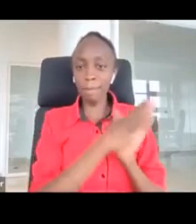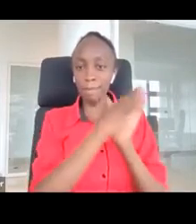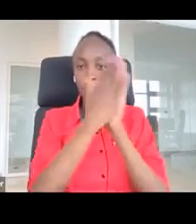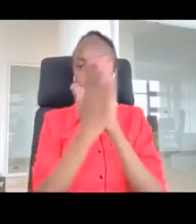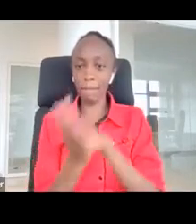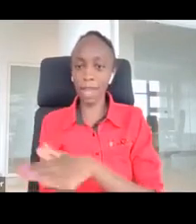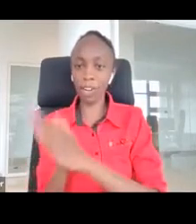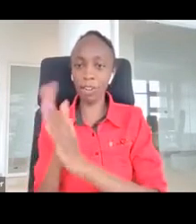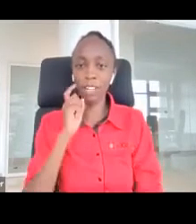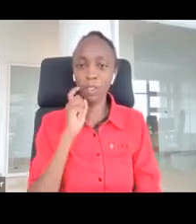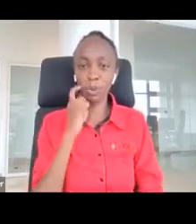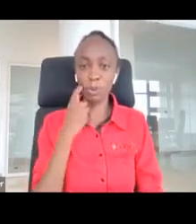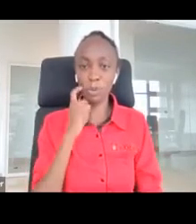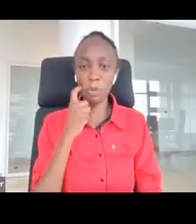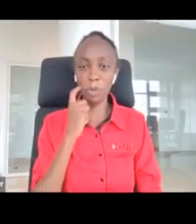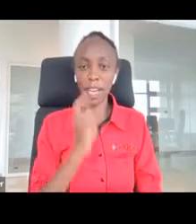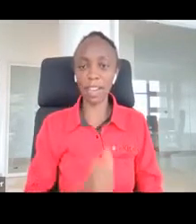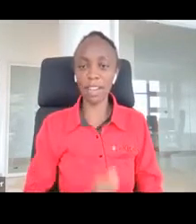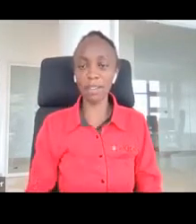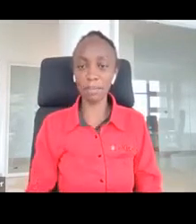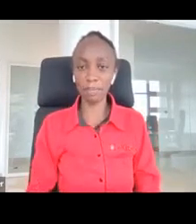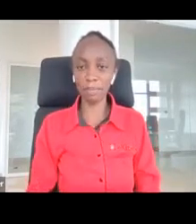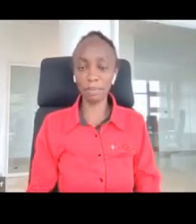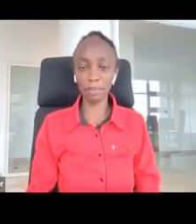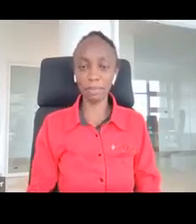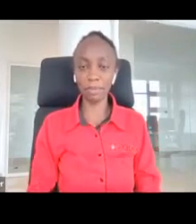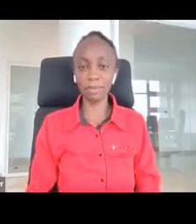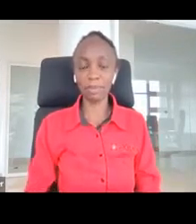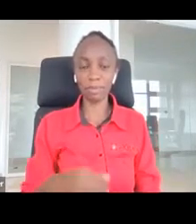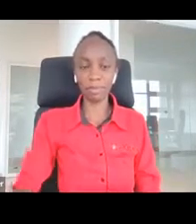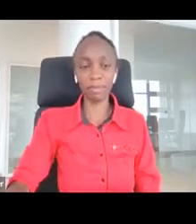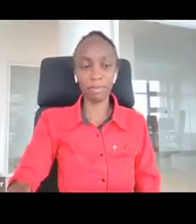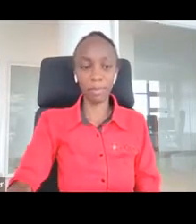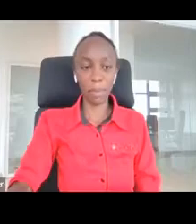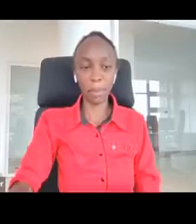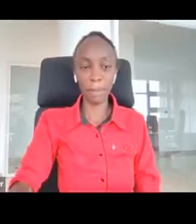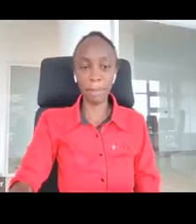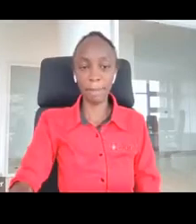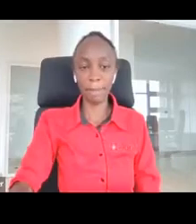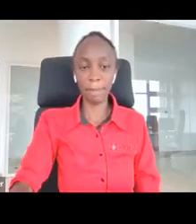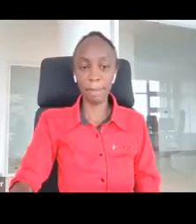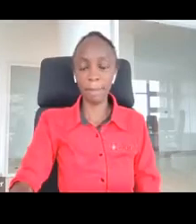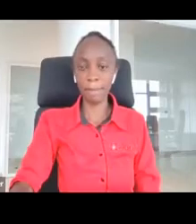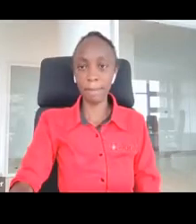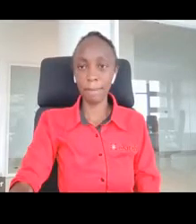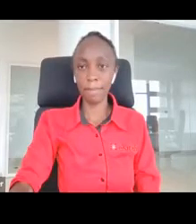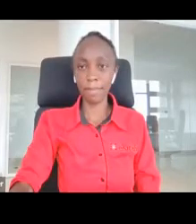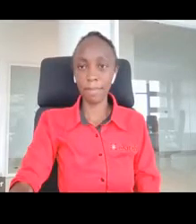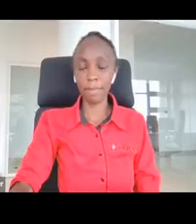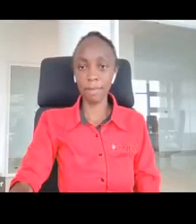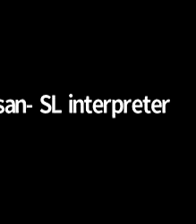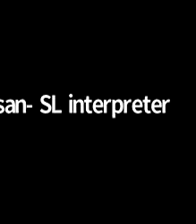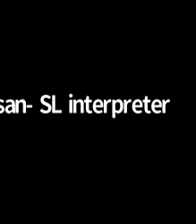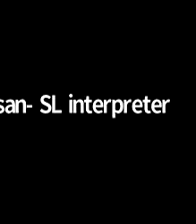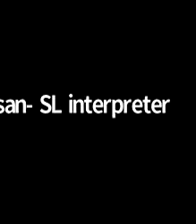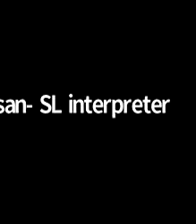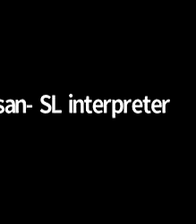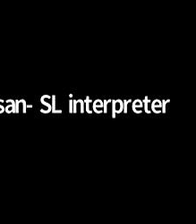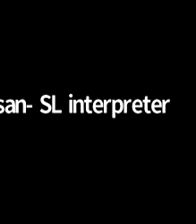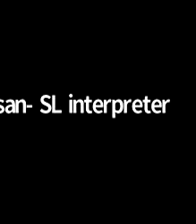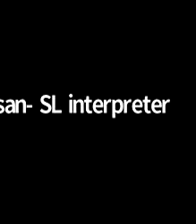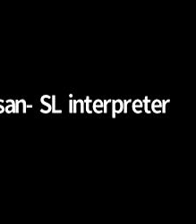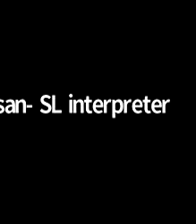at the curriculum and curriculum implementation area, you will see the alignment and